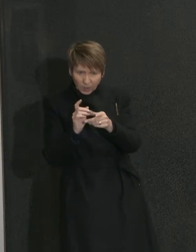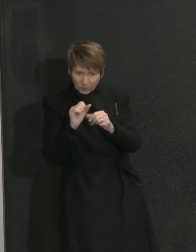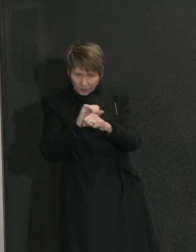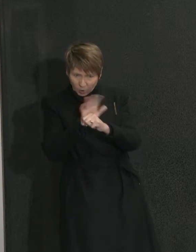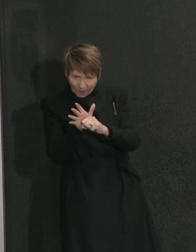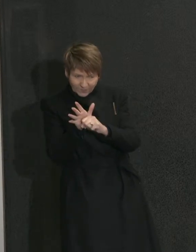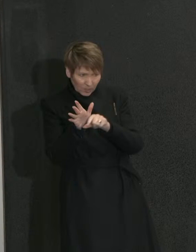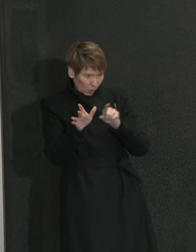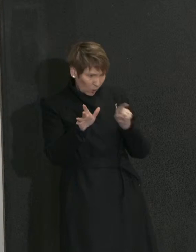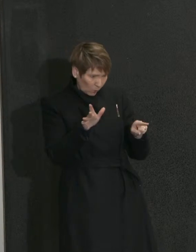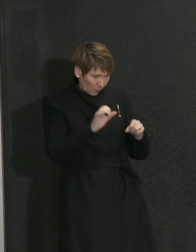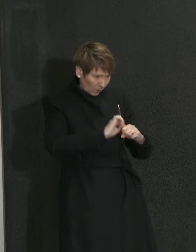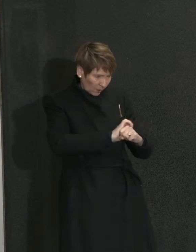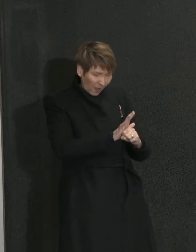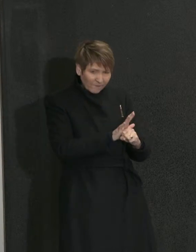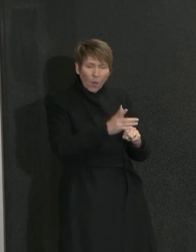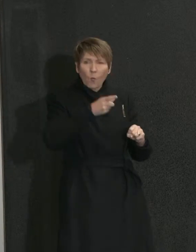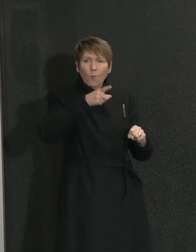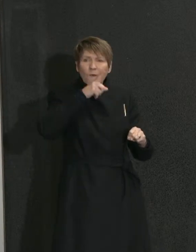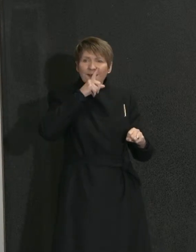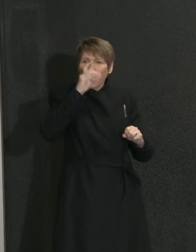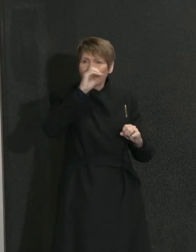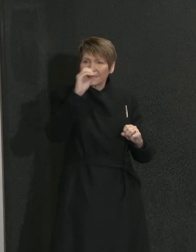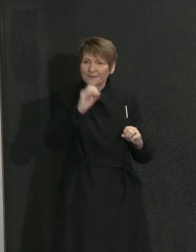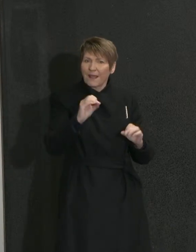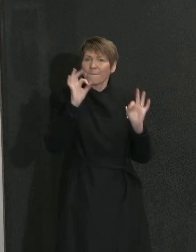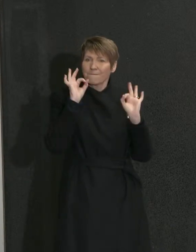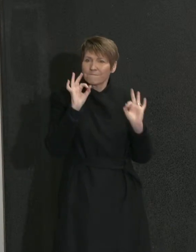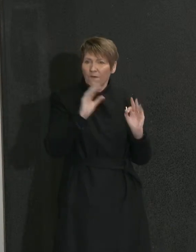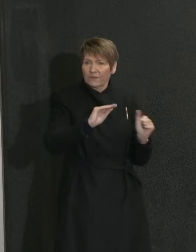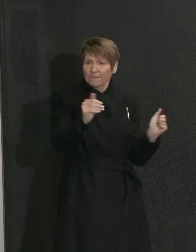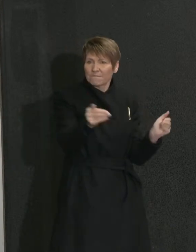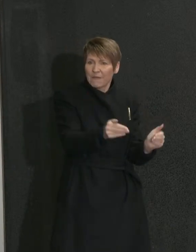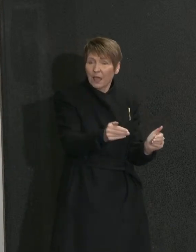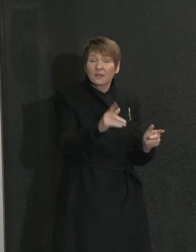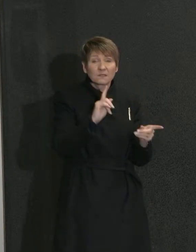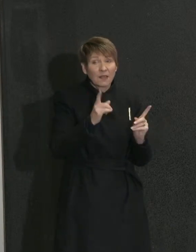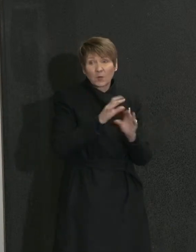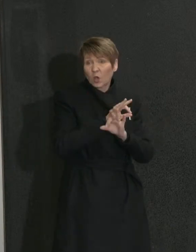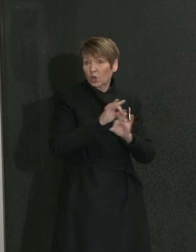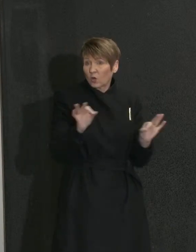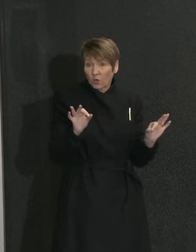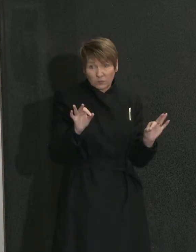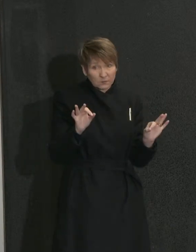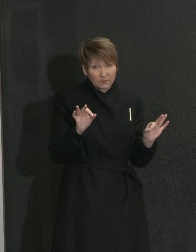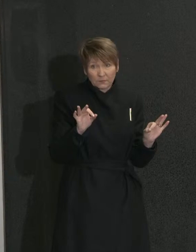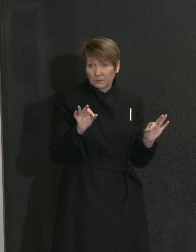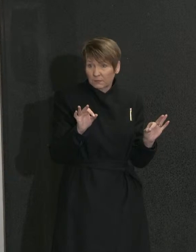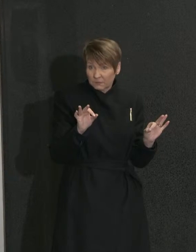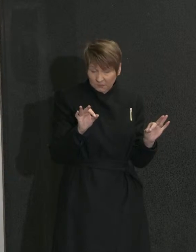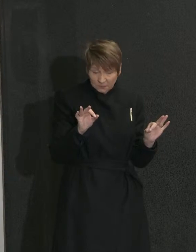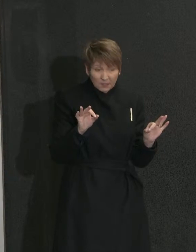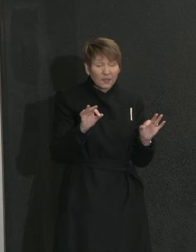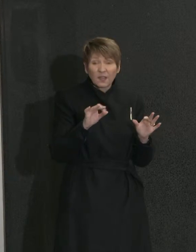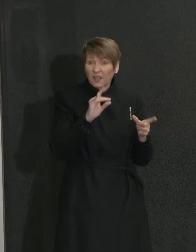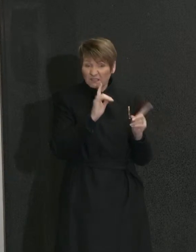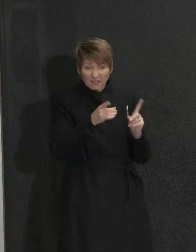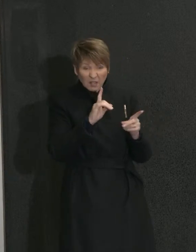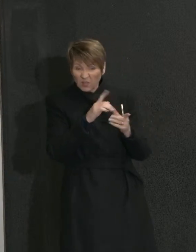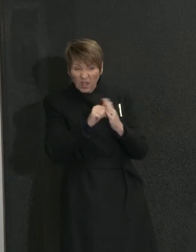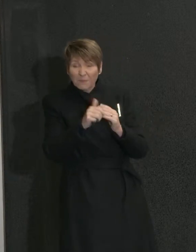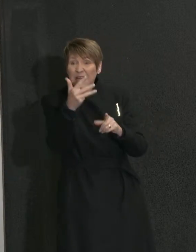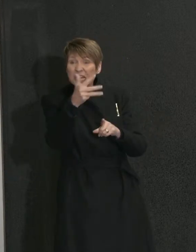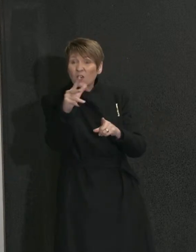that clarity. It's not for the lack of trying. We run tests, we rerun tests, we ask them to go back into the national database.